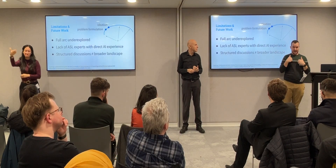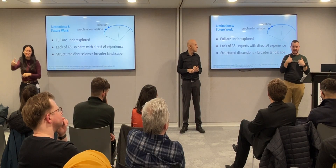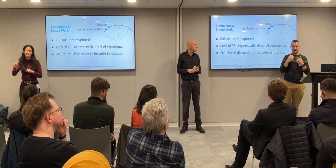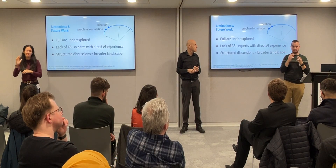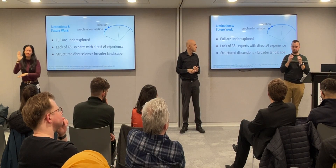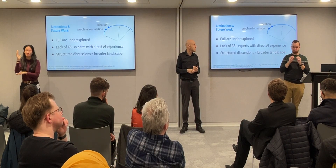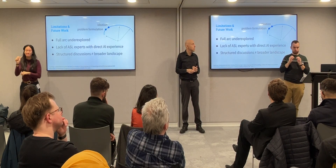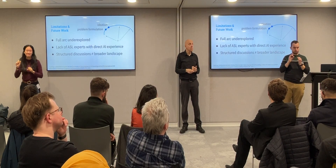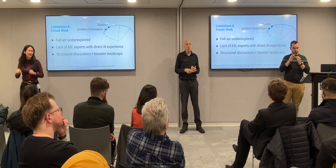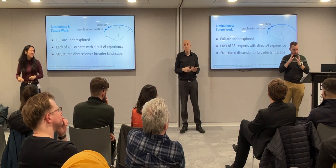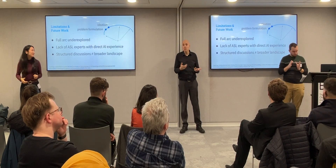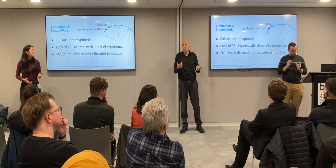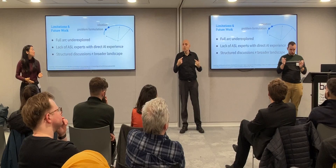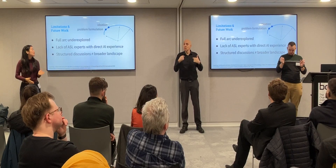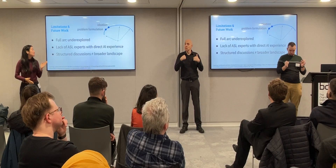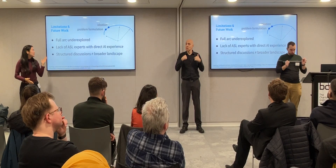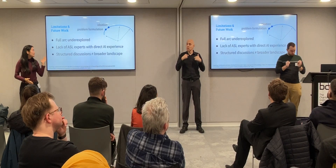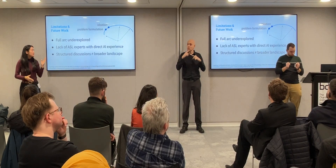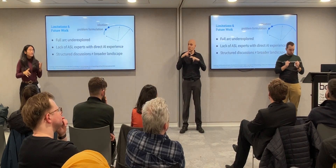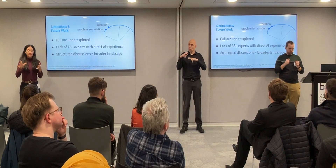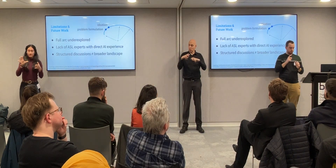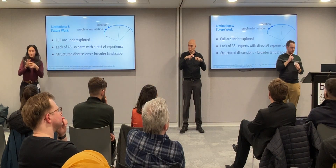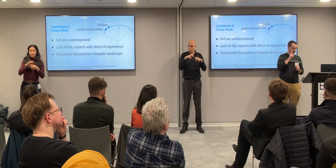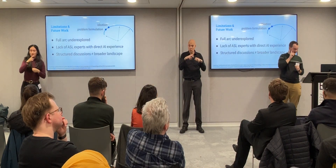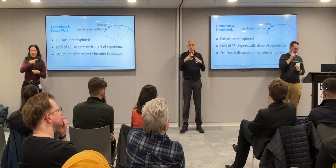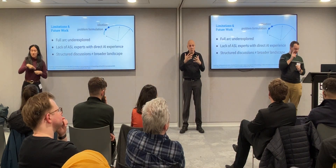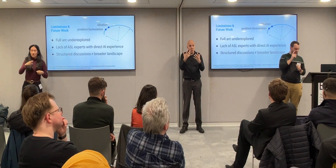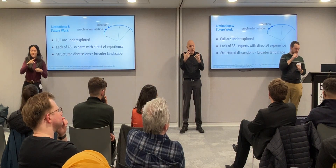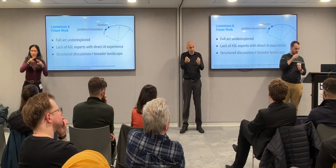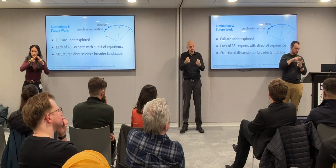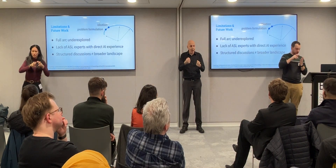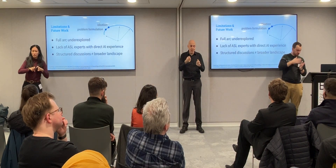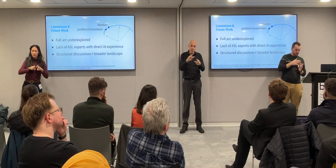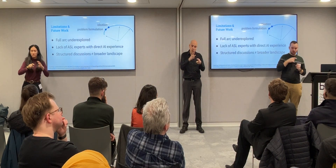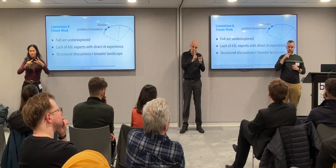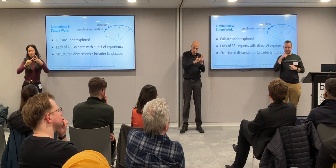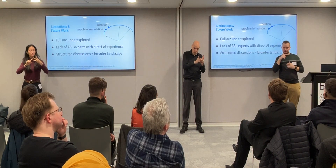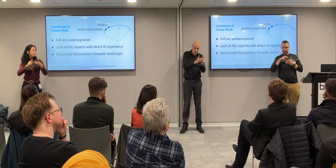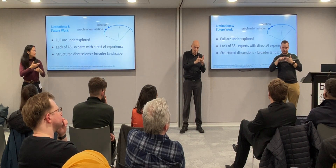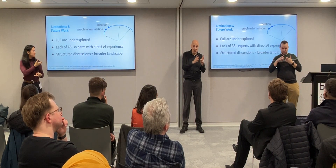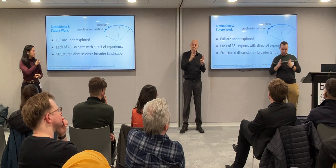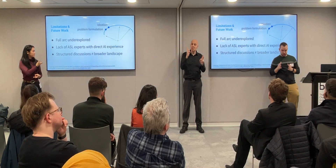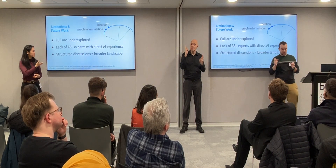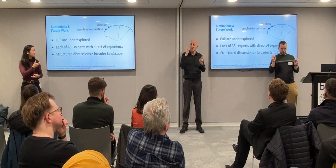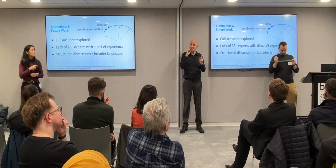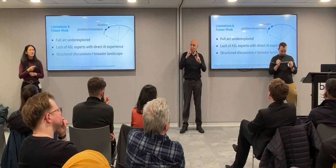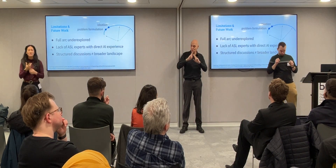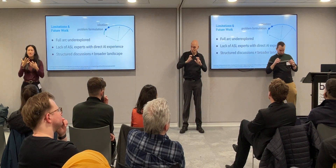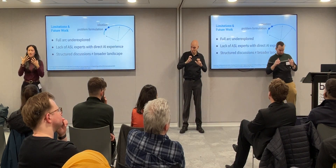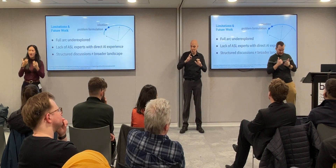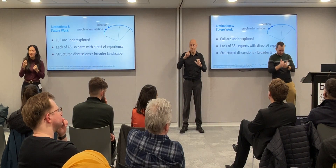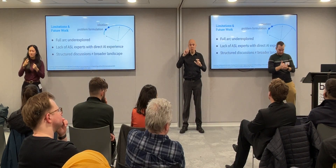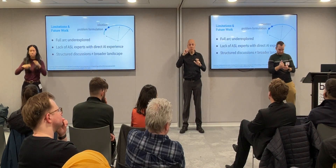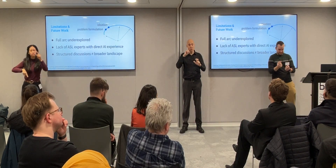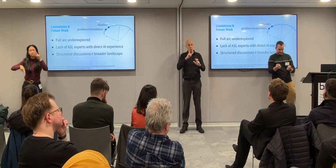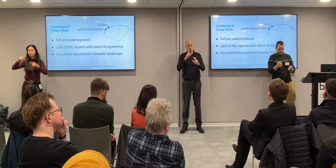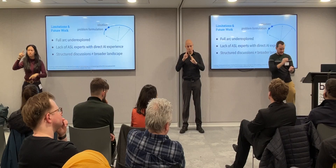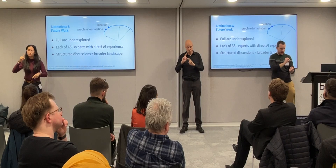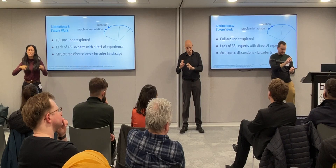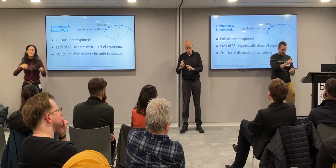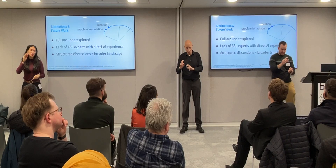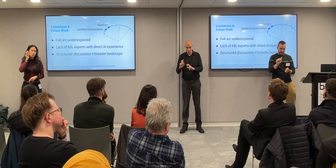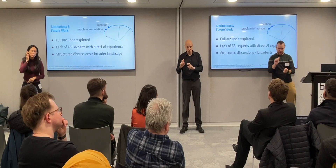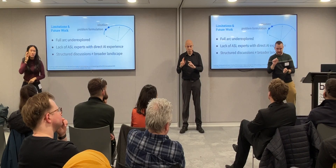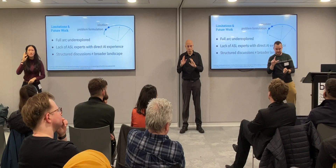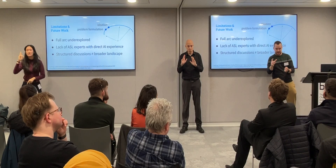Looking at our study, we had interpreters available, we had deaf researchers, hearing researchers, we